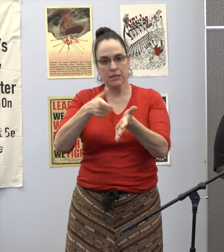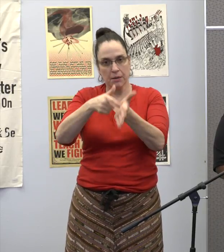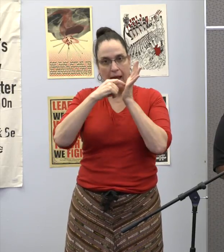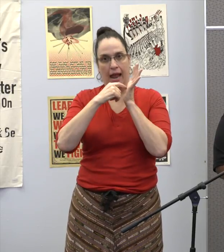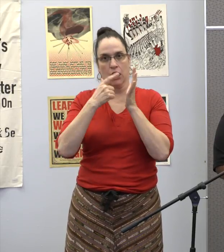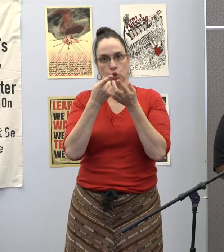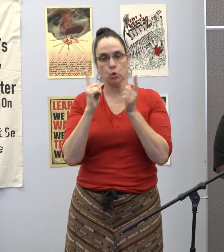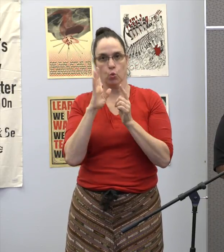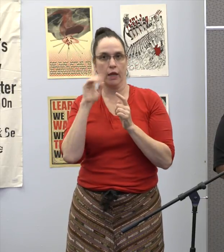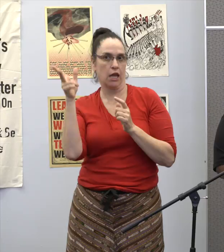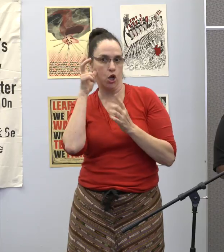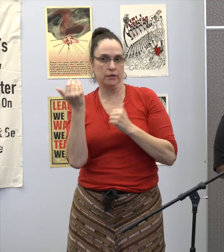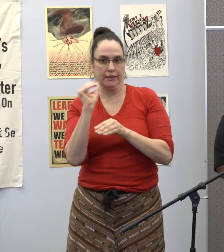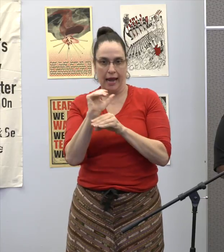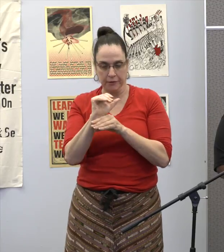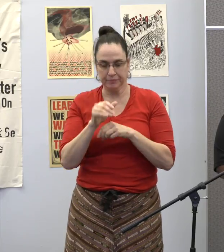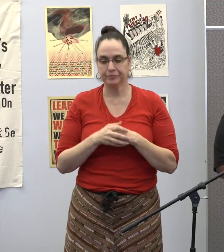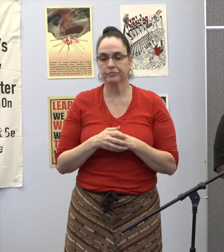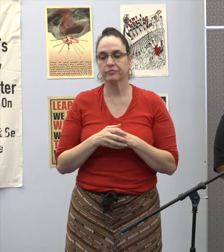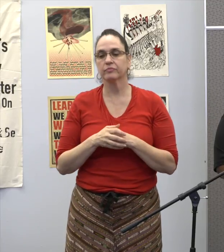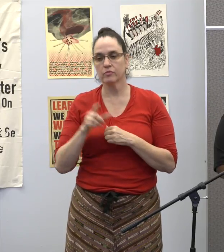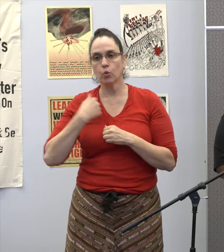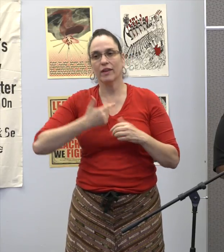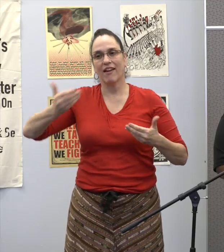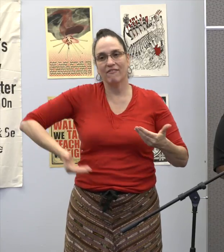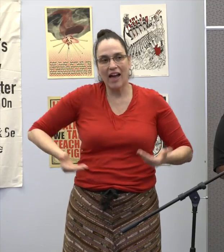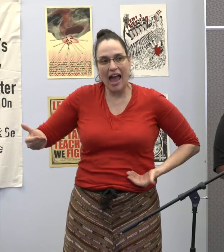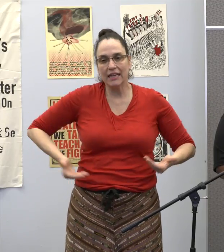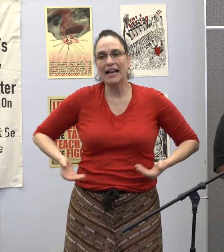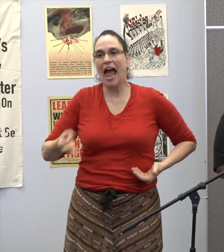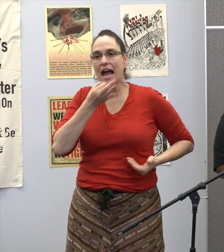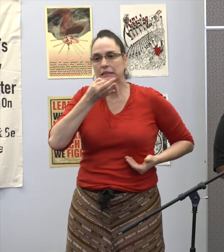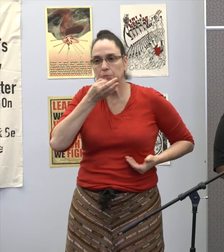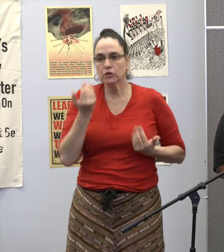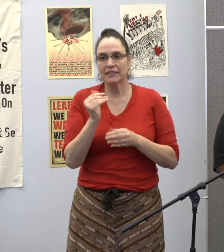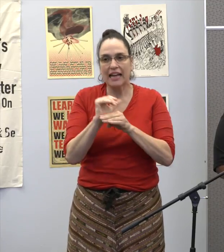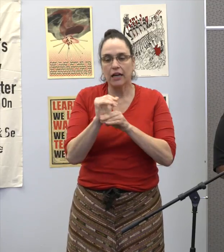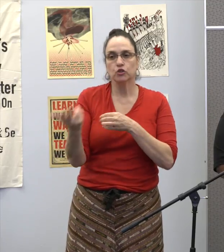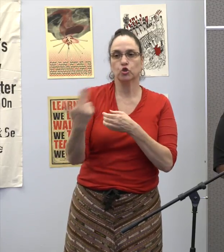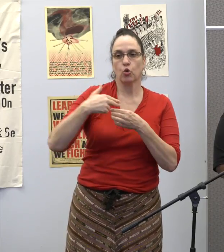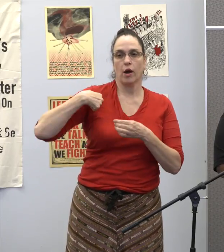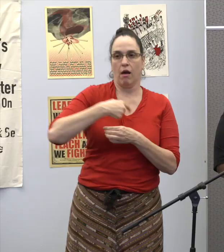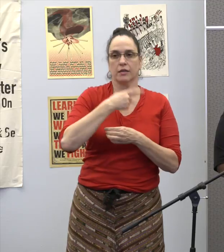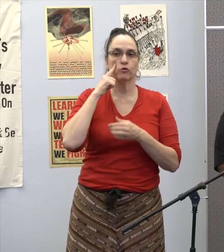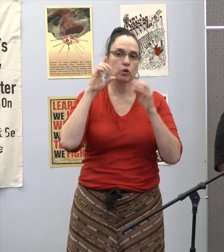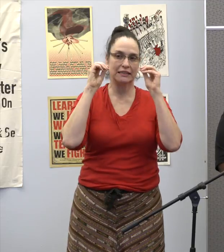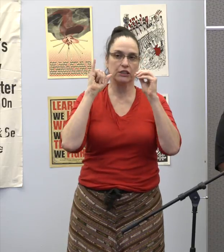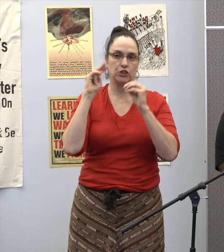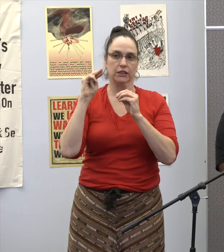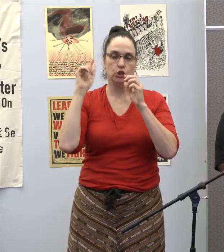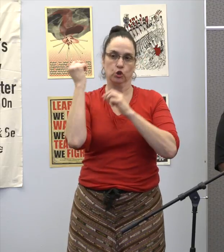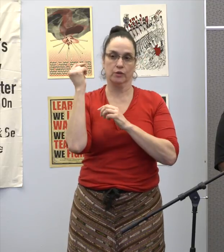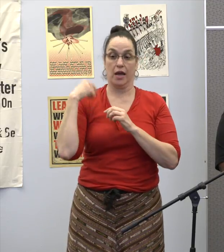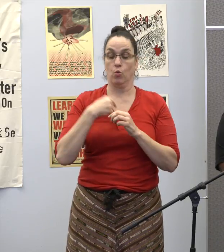that you'll hear later on tonight. And that's why we have invited experts here tonight to join us in this Teaching Tuesday, because we want